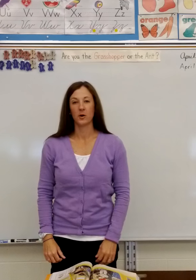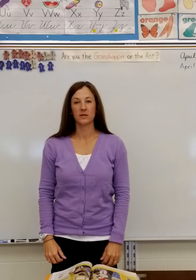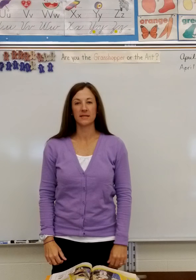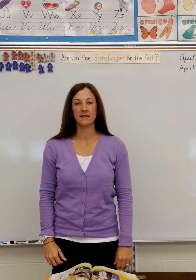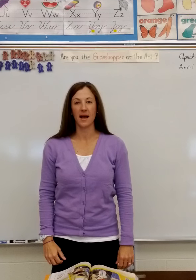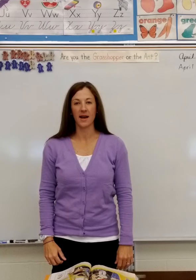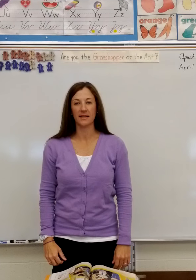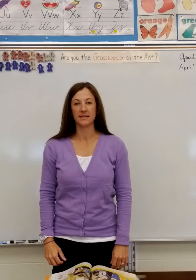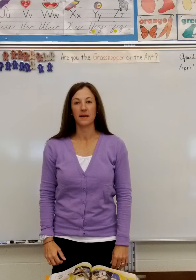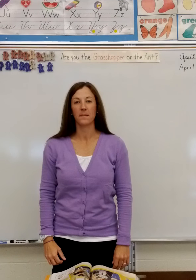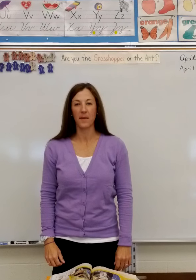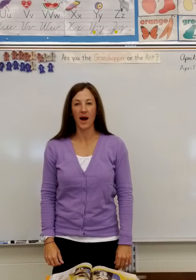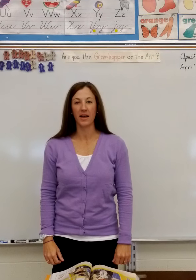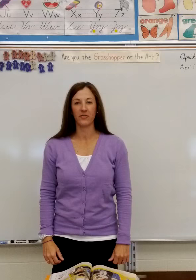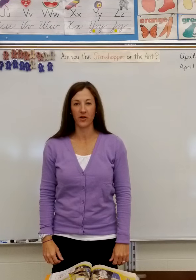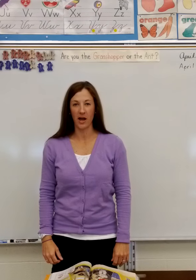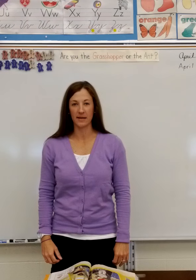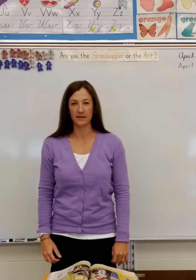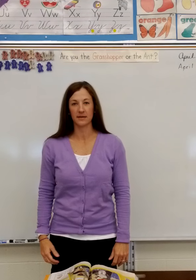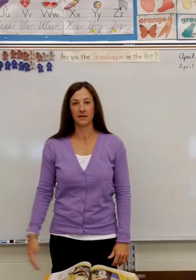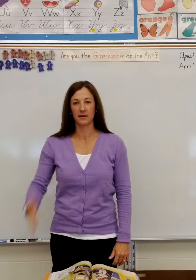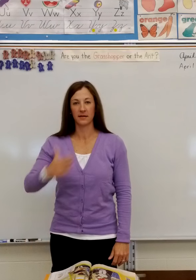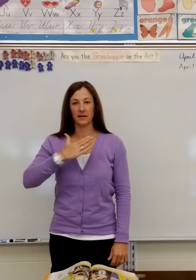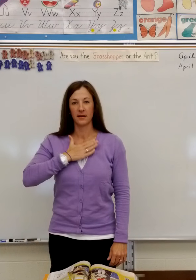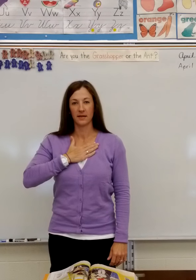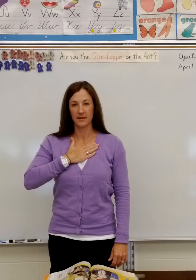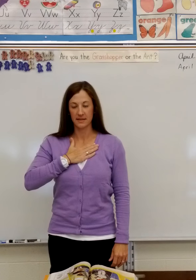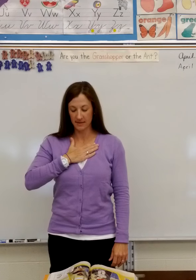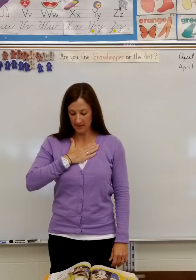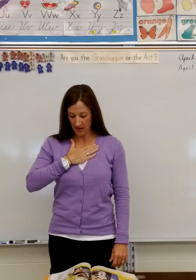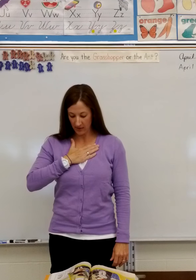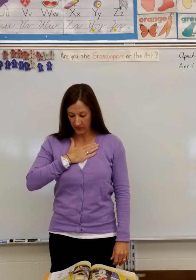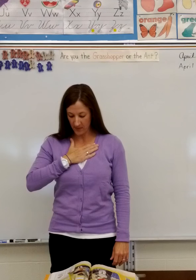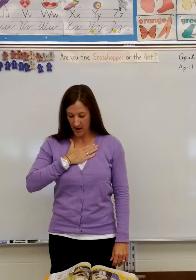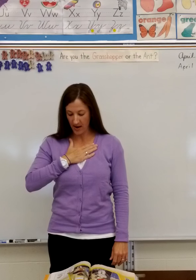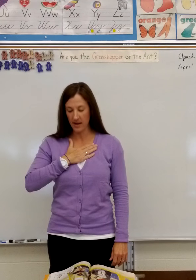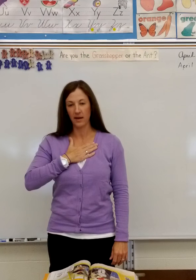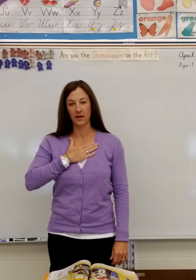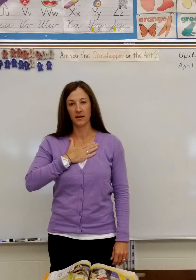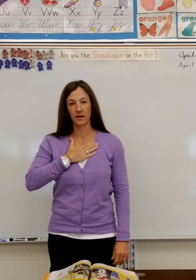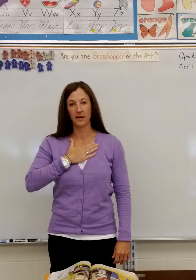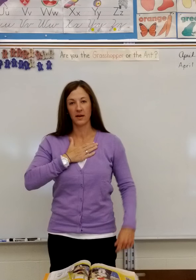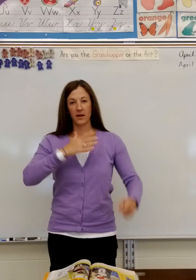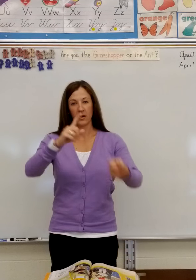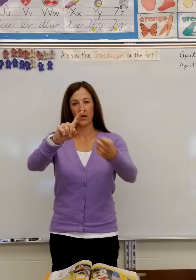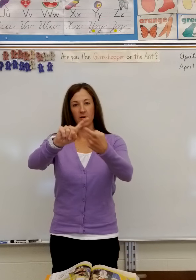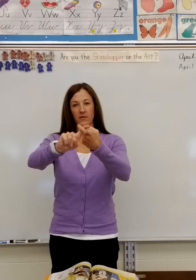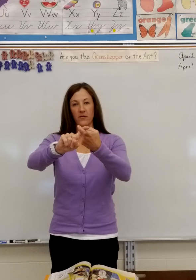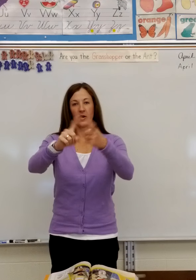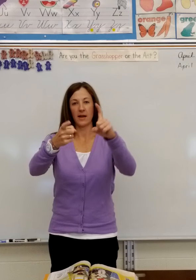Moses signs, my friend. This is the sign for my friend.